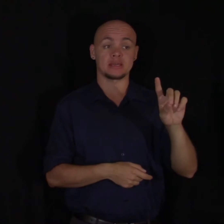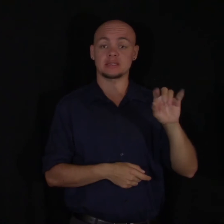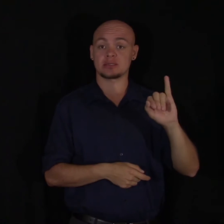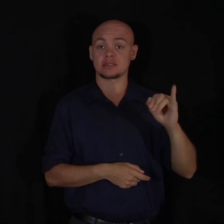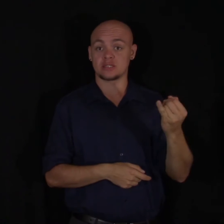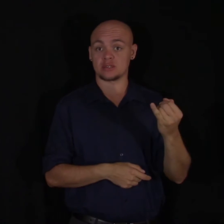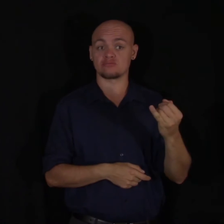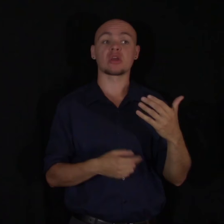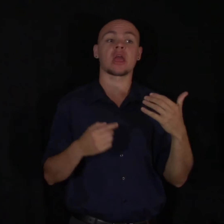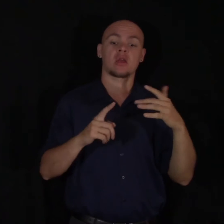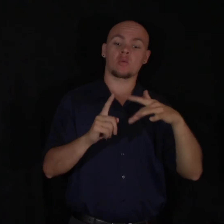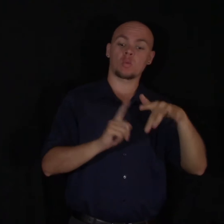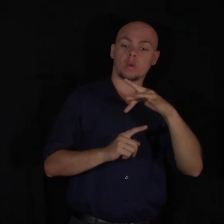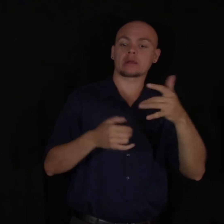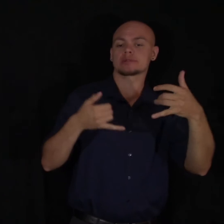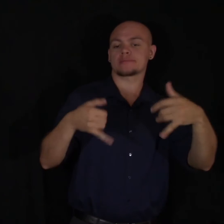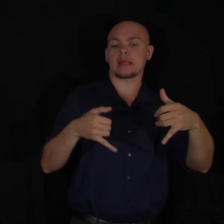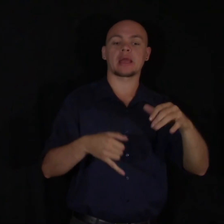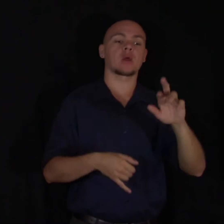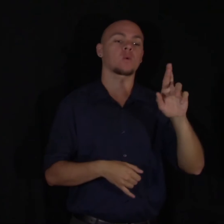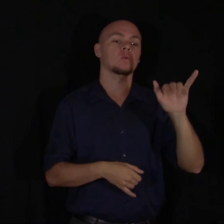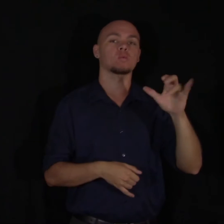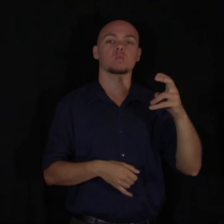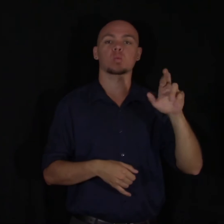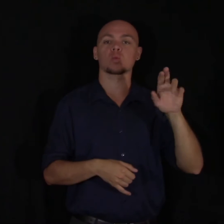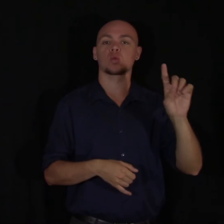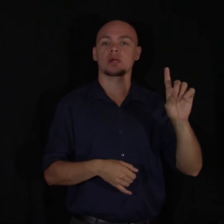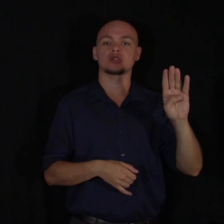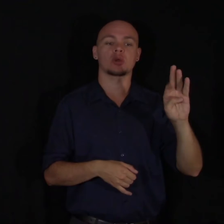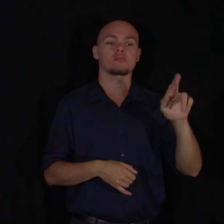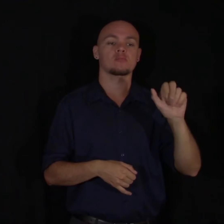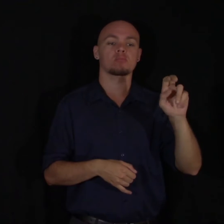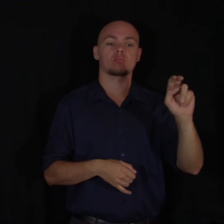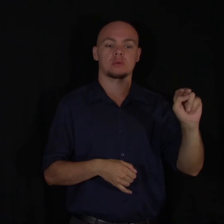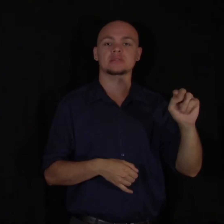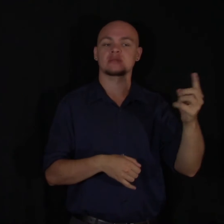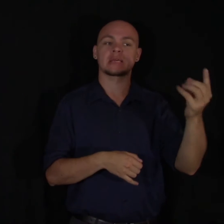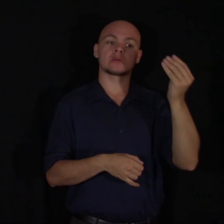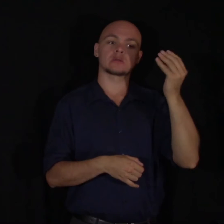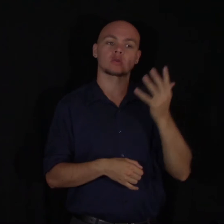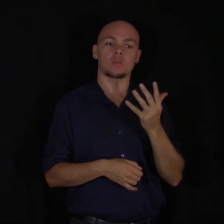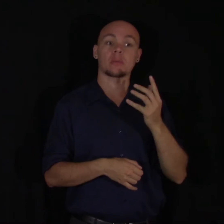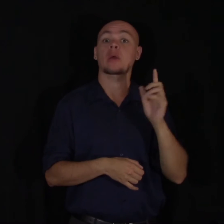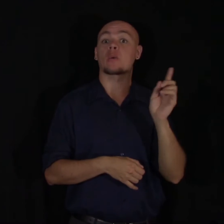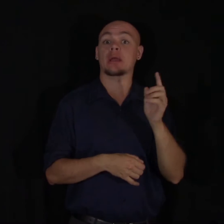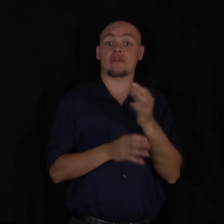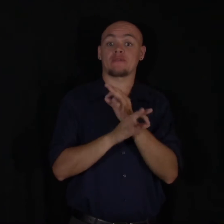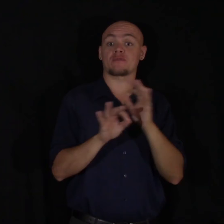some records and Richard Branson told me where I can score some free heroin.